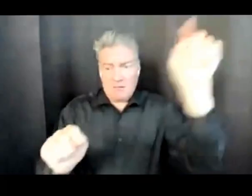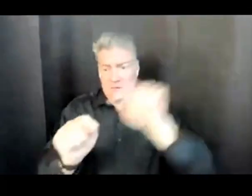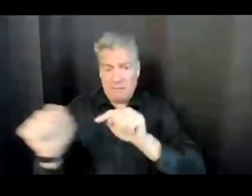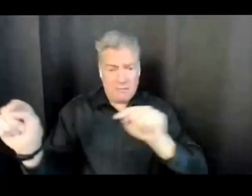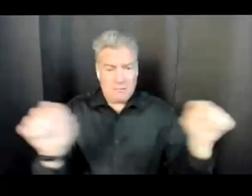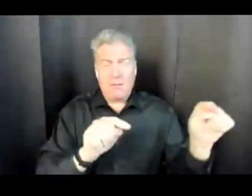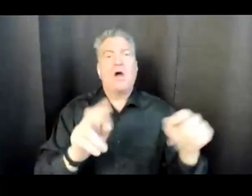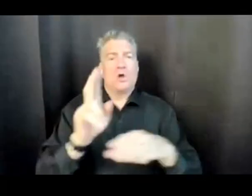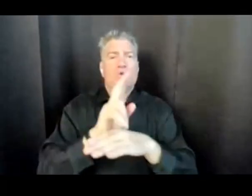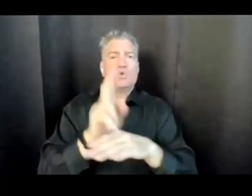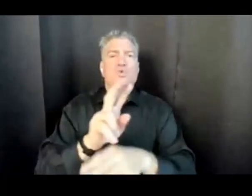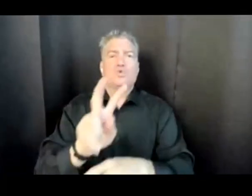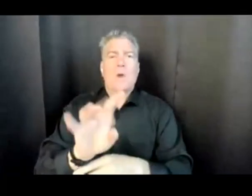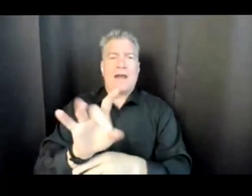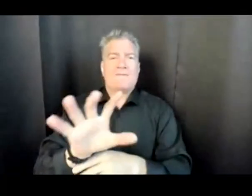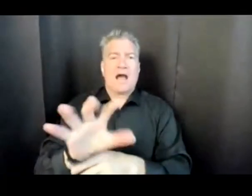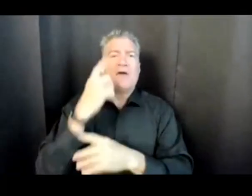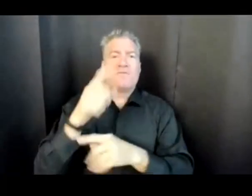to.